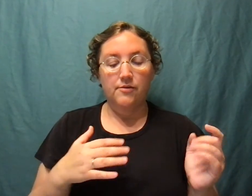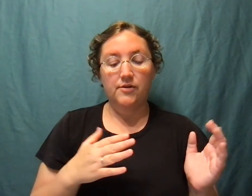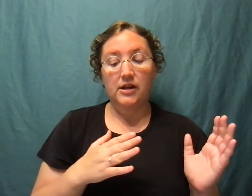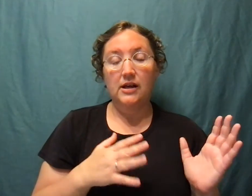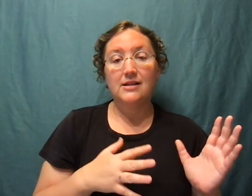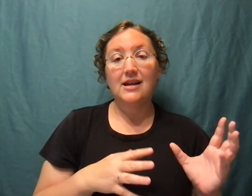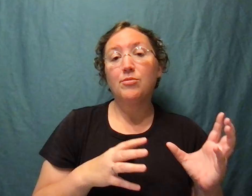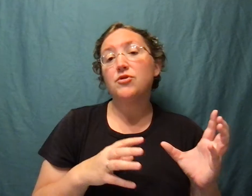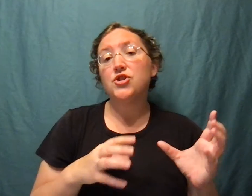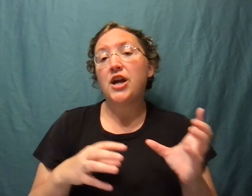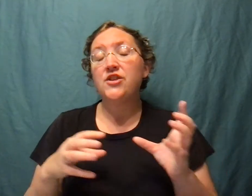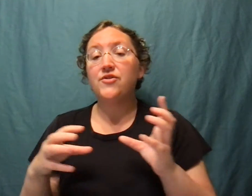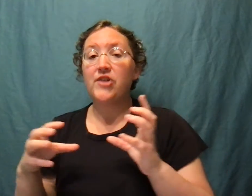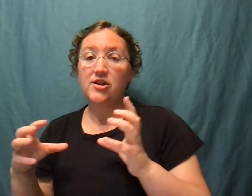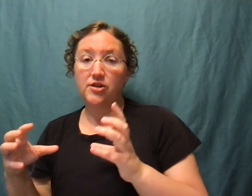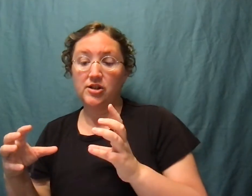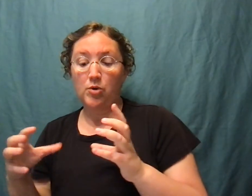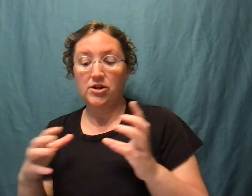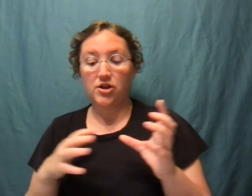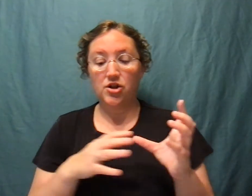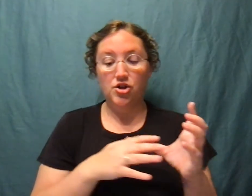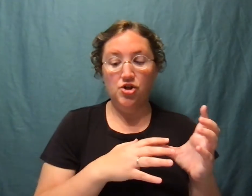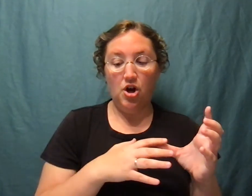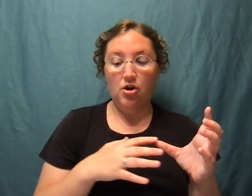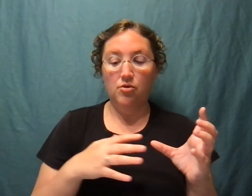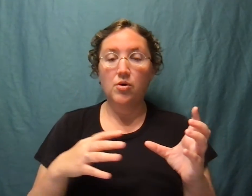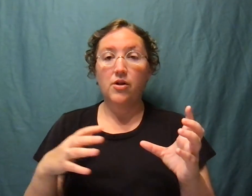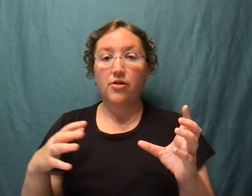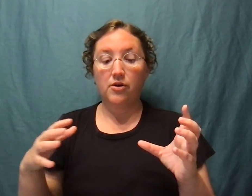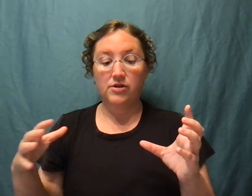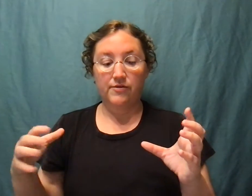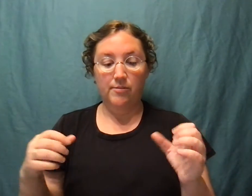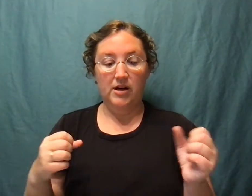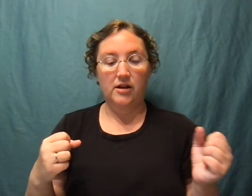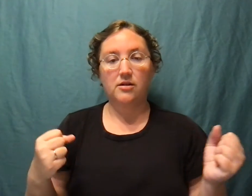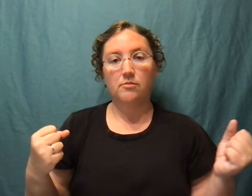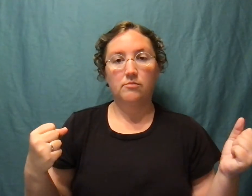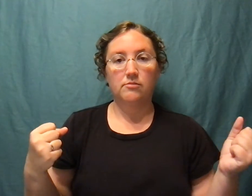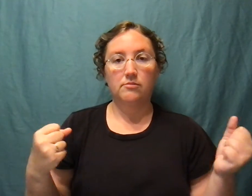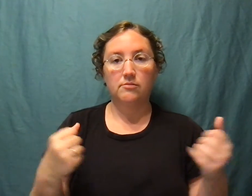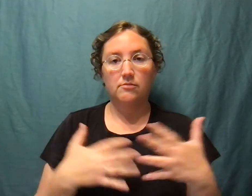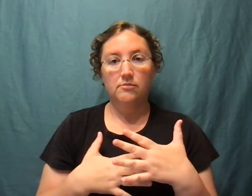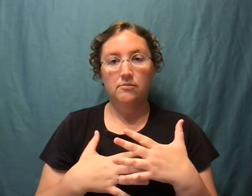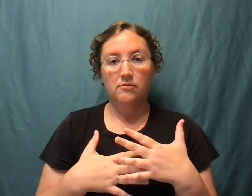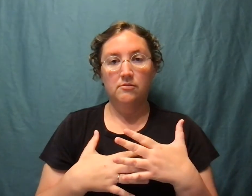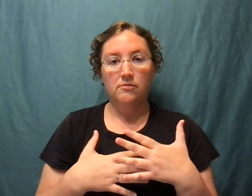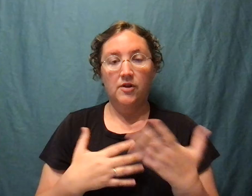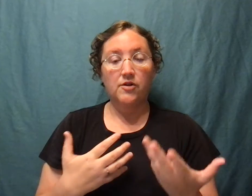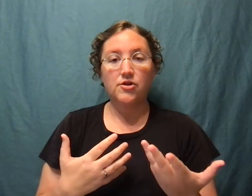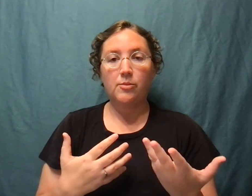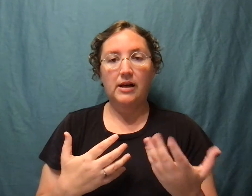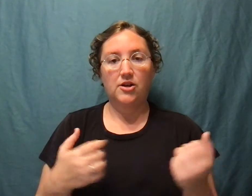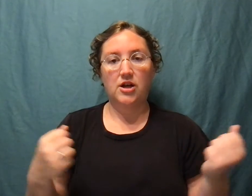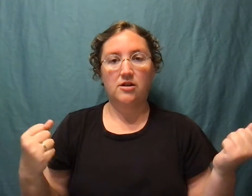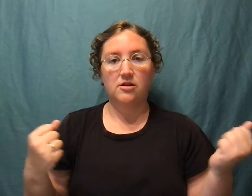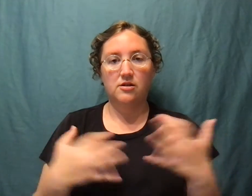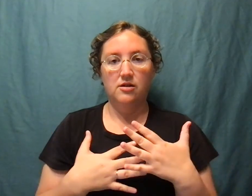The examples change the facial expression to show those different meanings. There's no meaning changed. It's just the